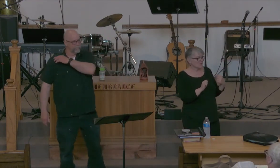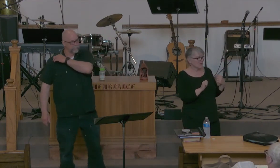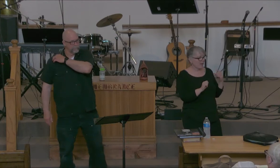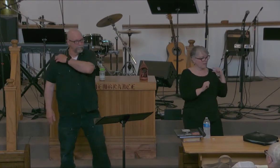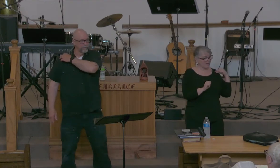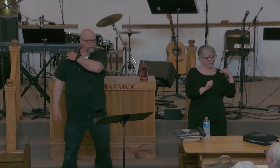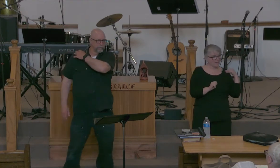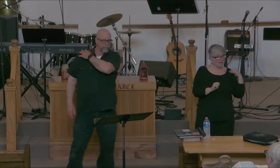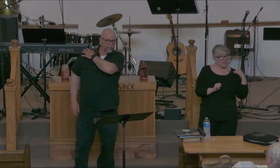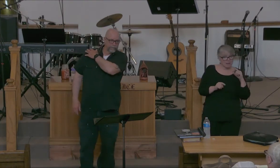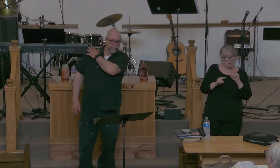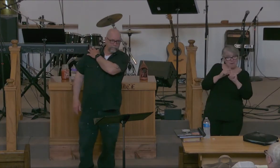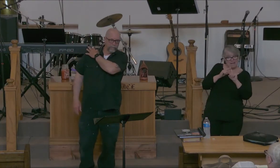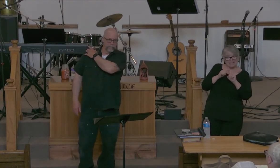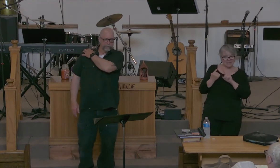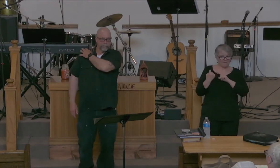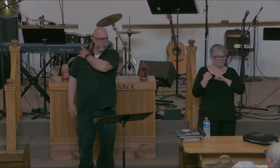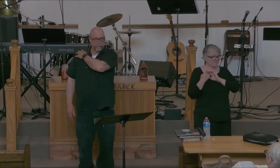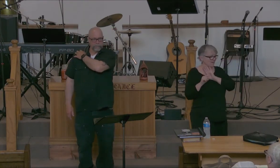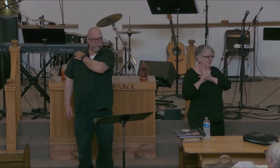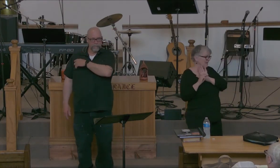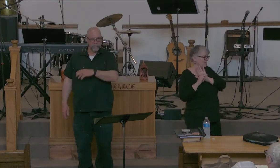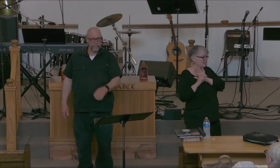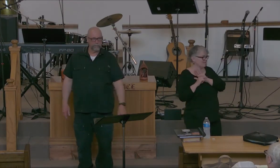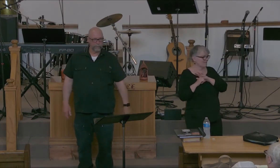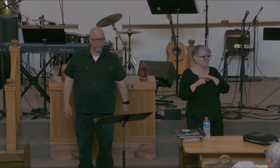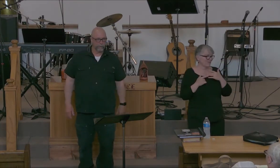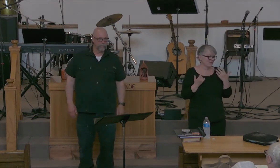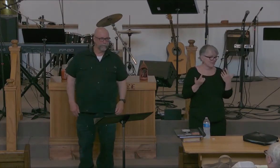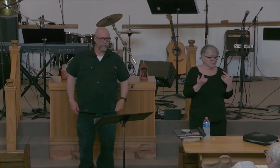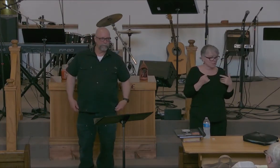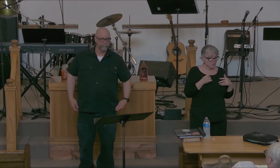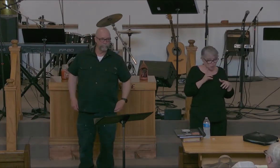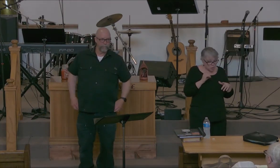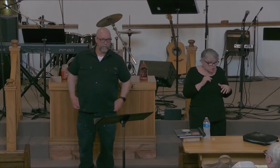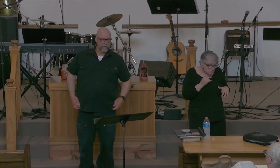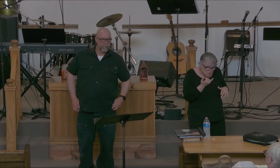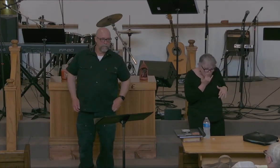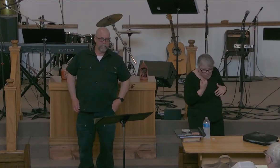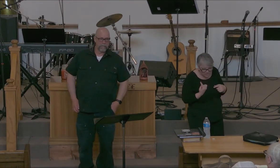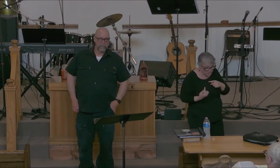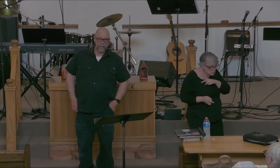And got the devil angel sitting on this side telling him to do the wrong thing.